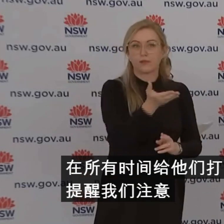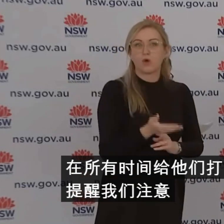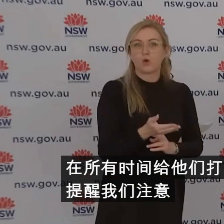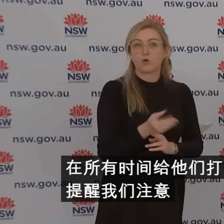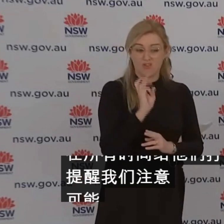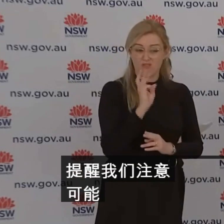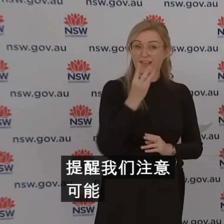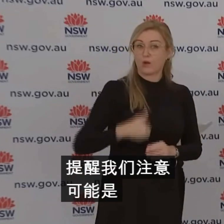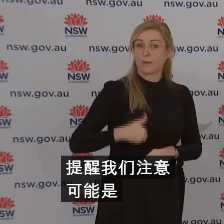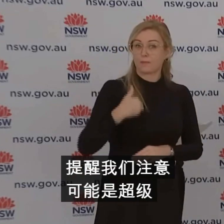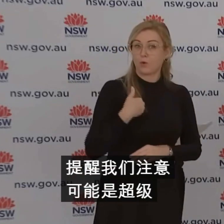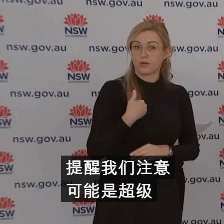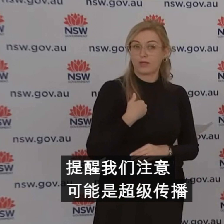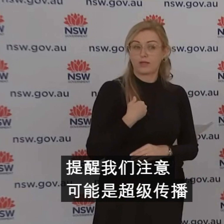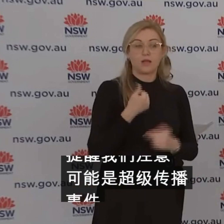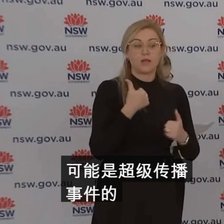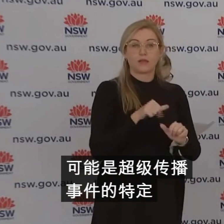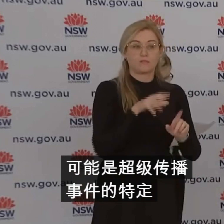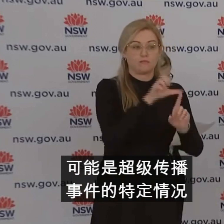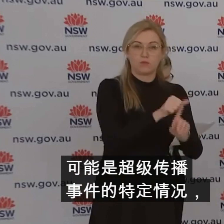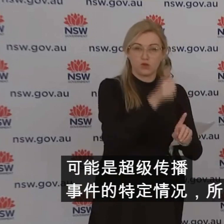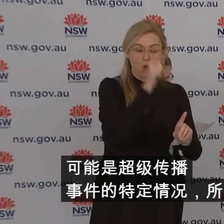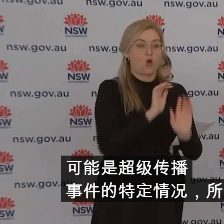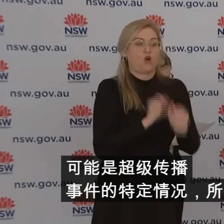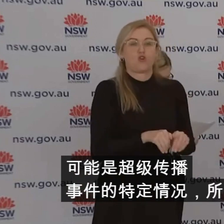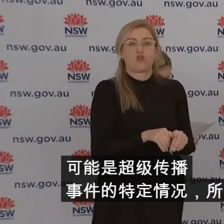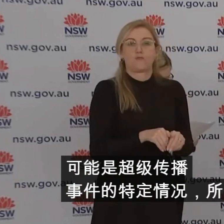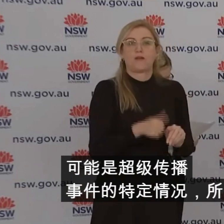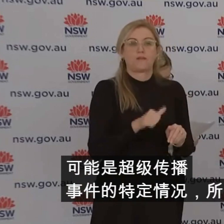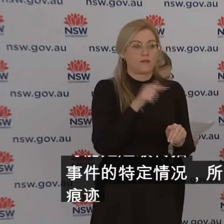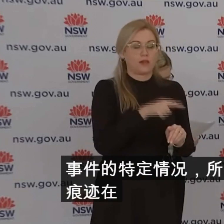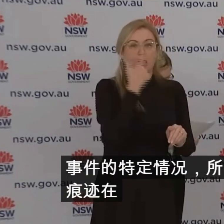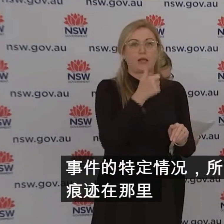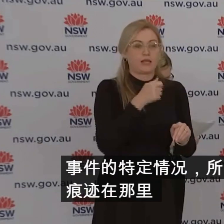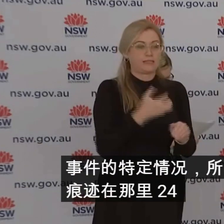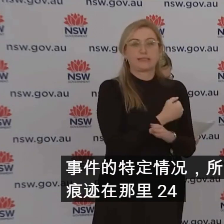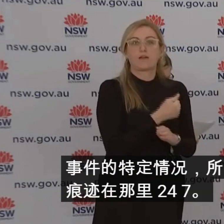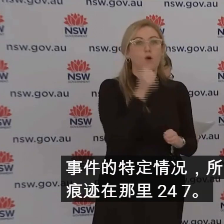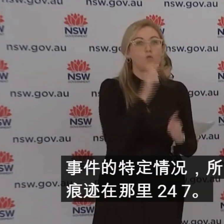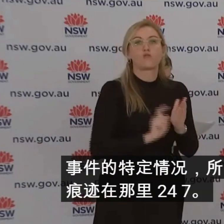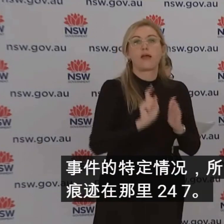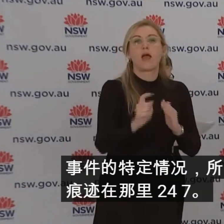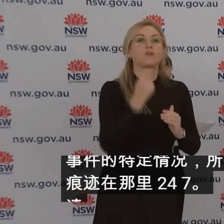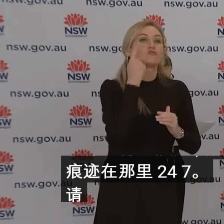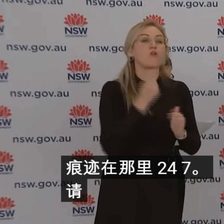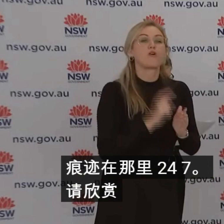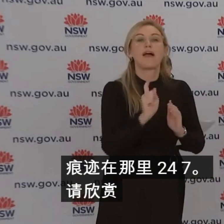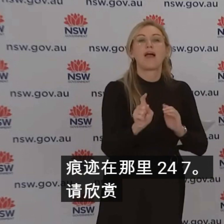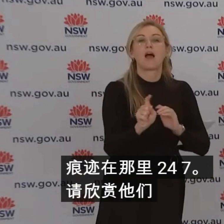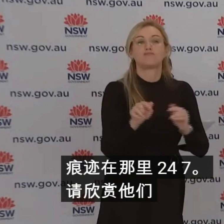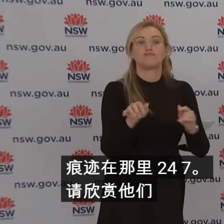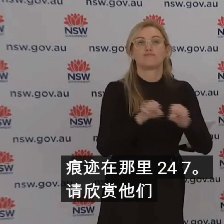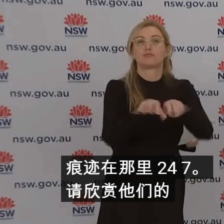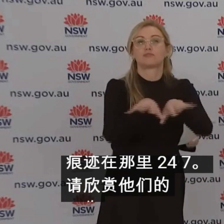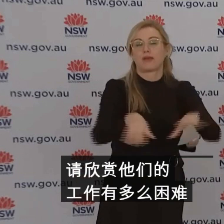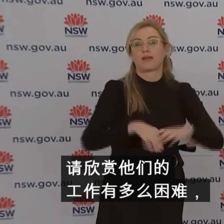situation which could have been a super spreading event. So please know that our contact tracers are there 24/7. Please